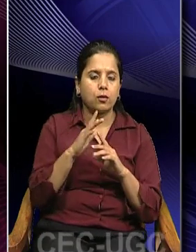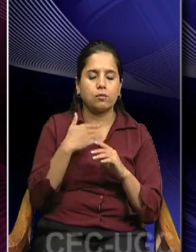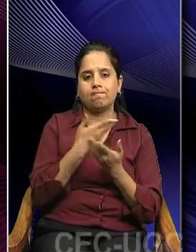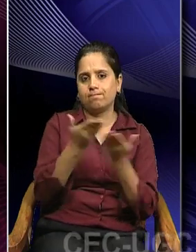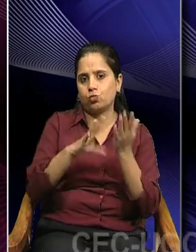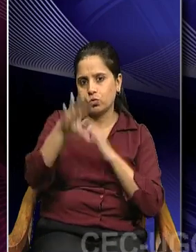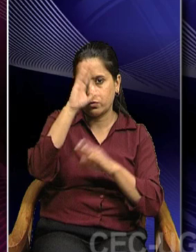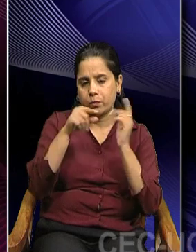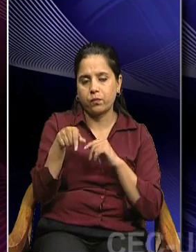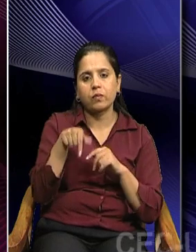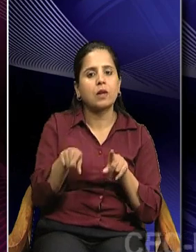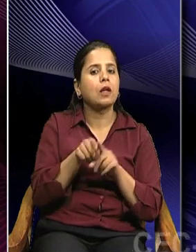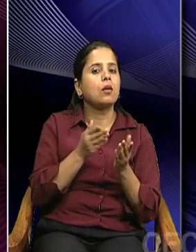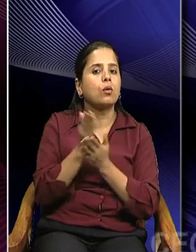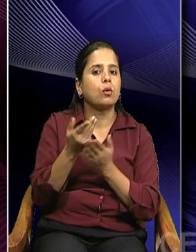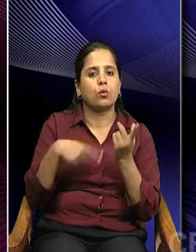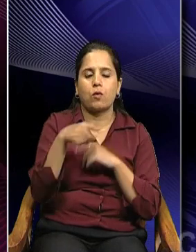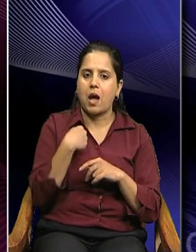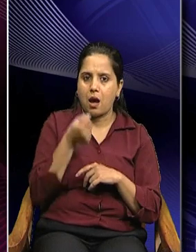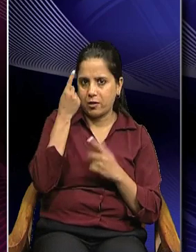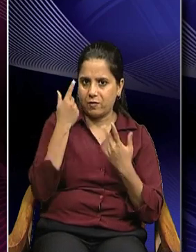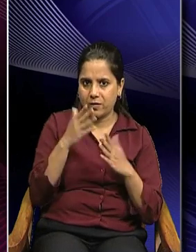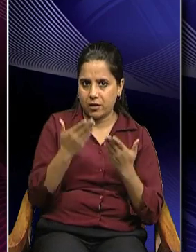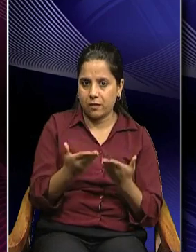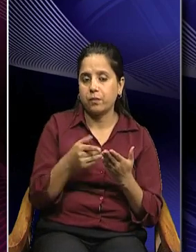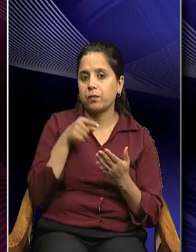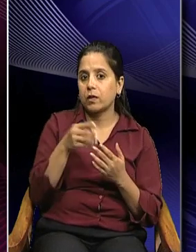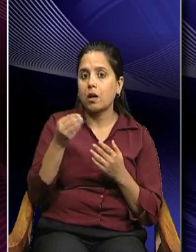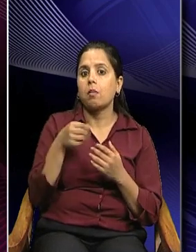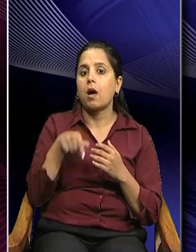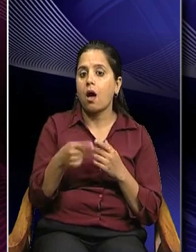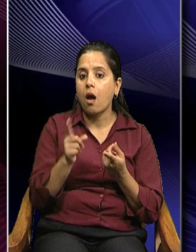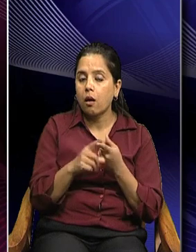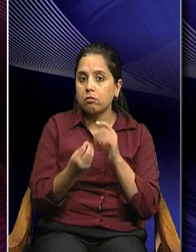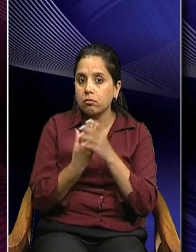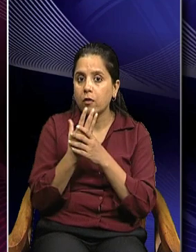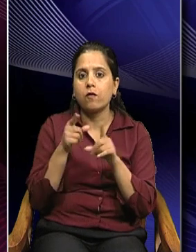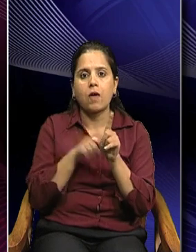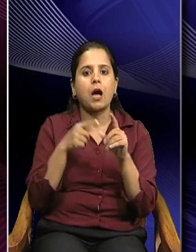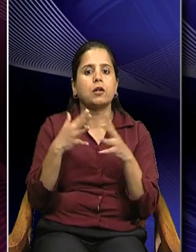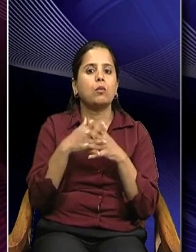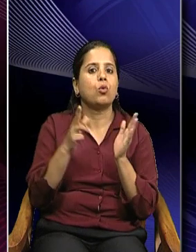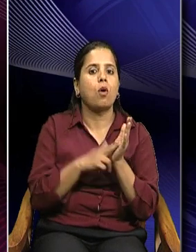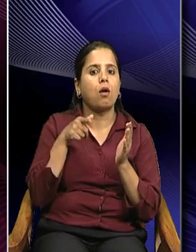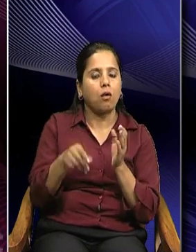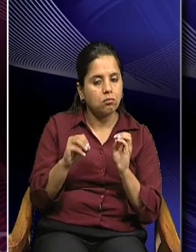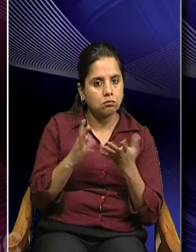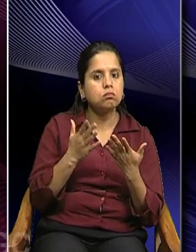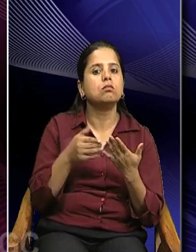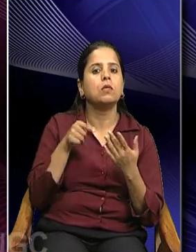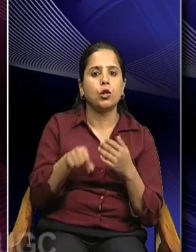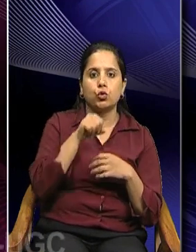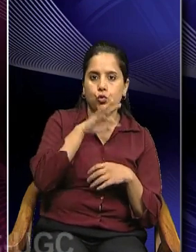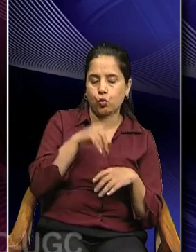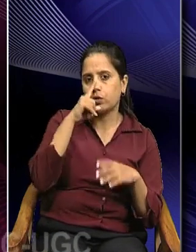dear learners, in this way we have understood that there is an emergence of YWN segmentation, that is